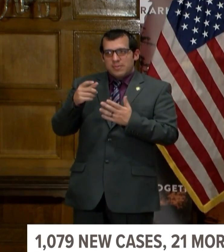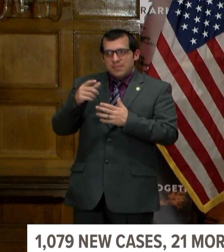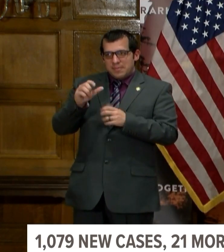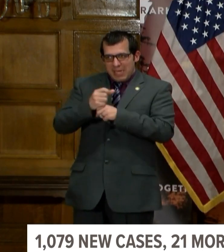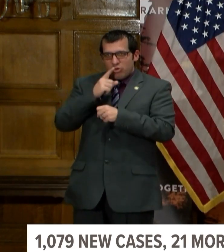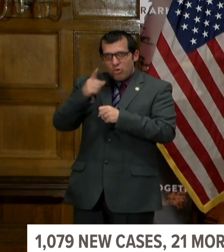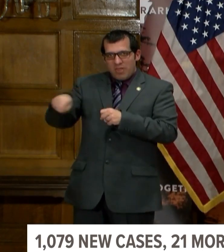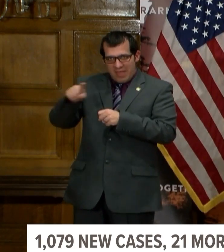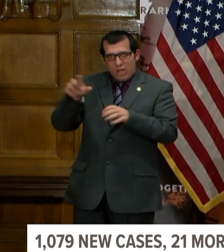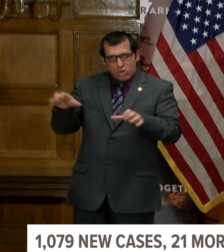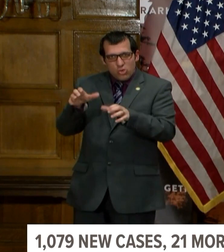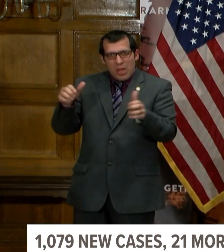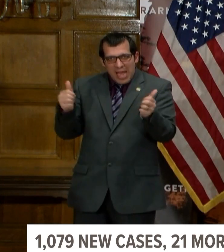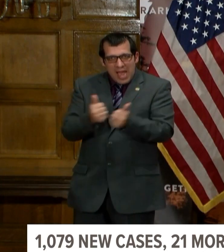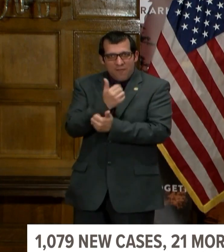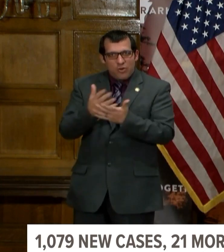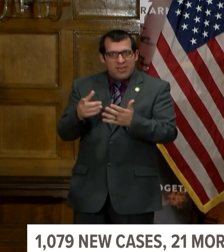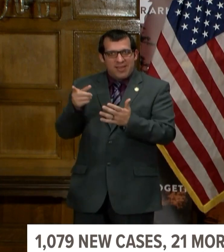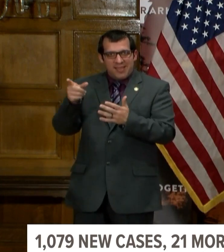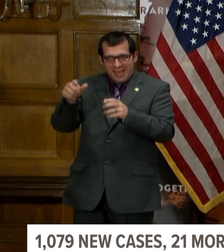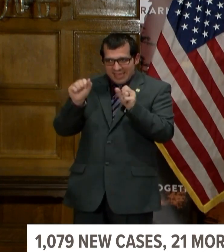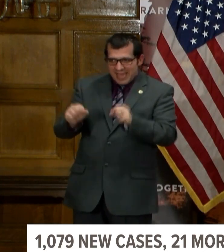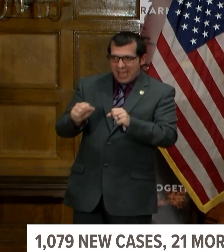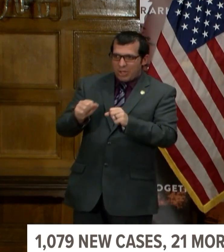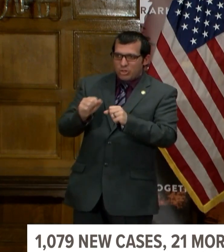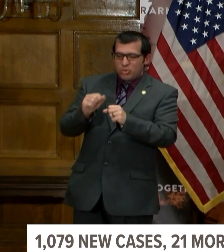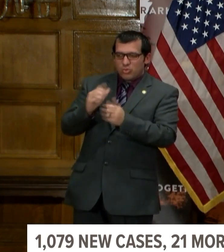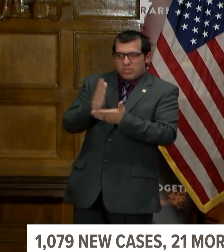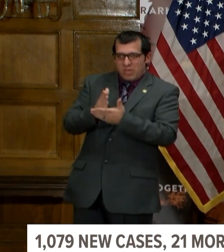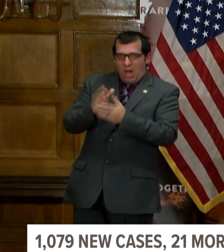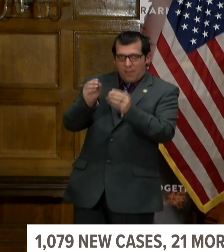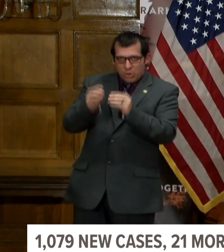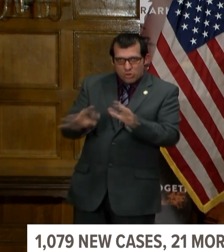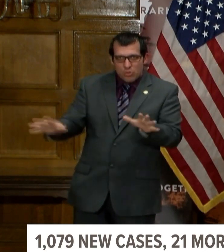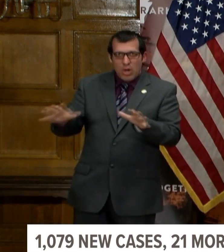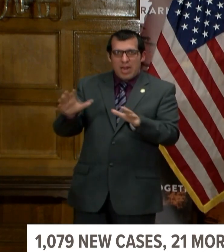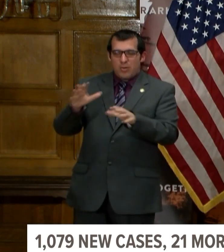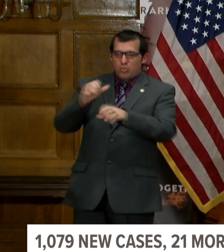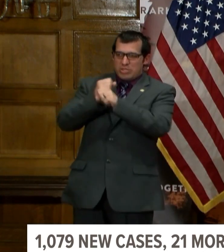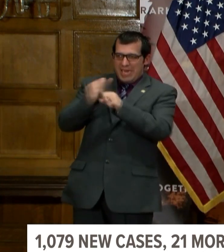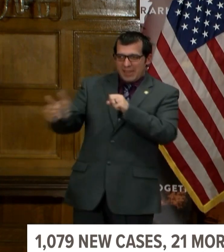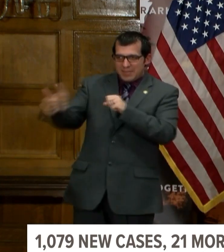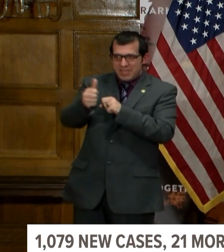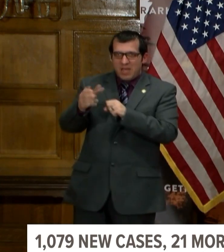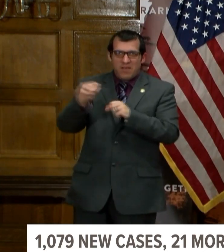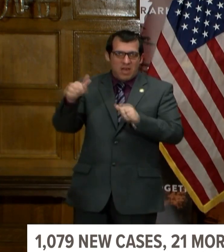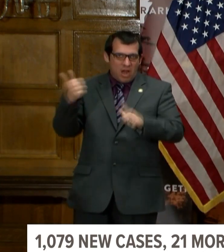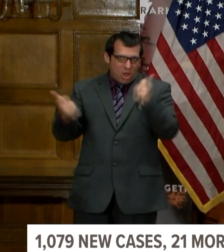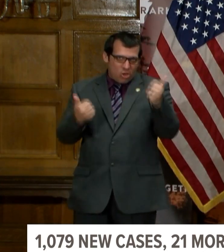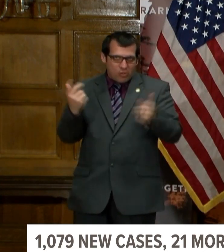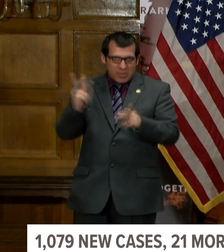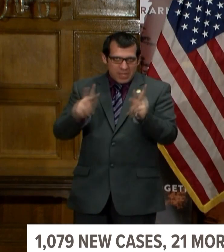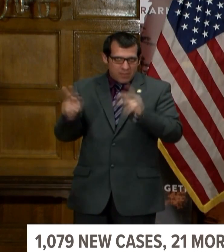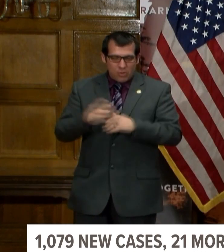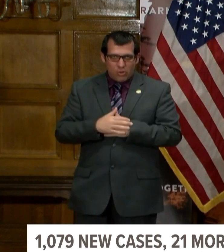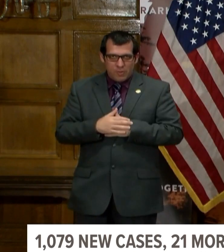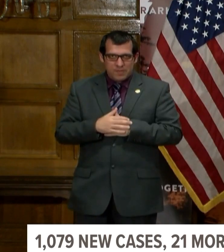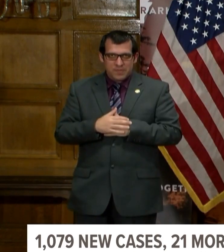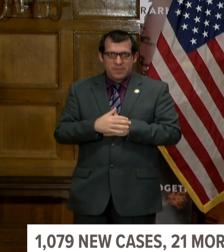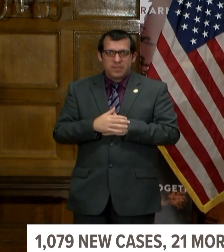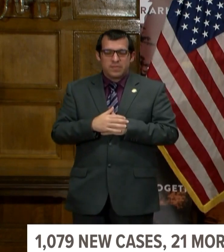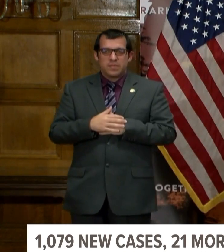they can to stop the spread, to protect themselves and others. Specifically, I